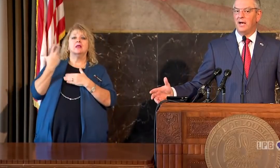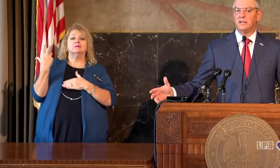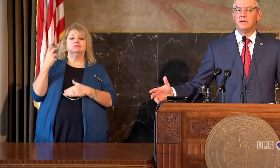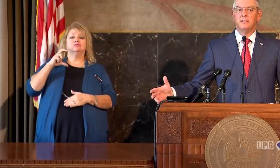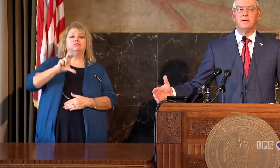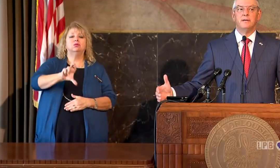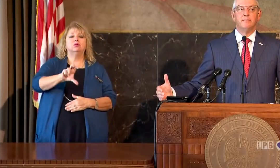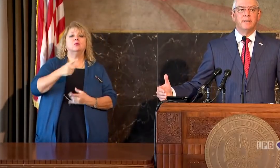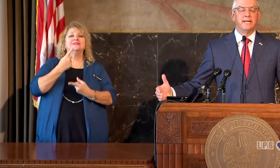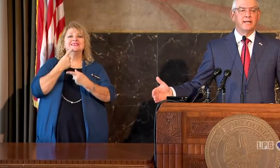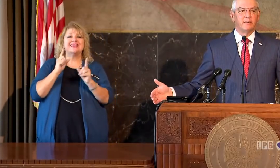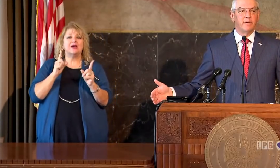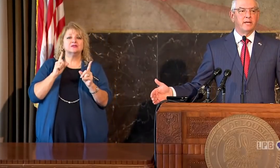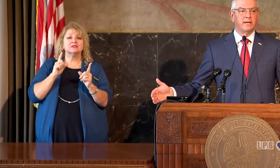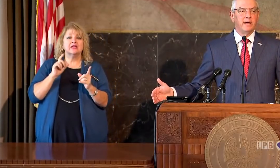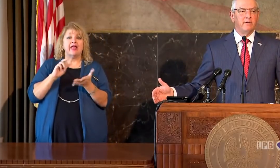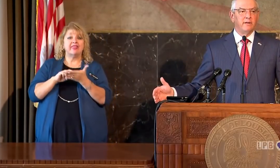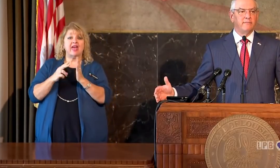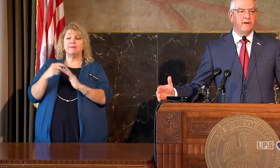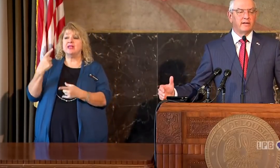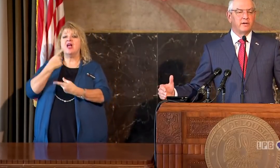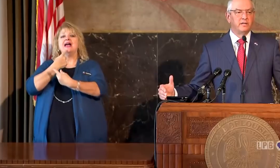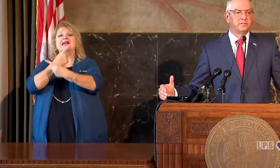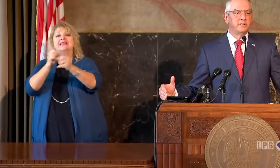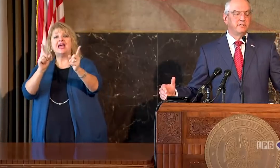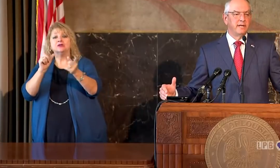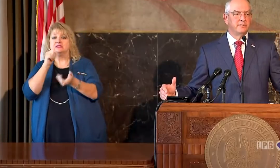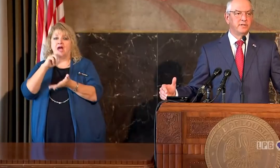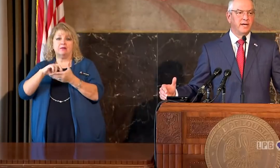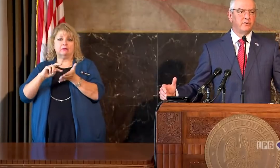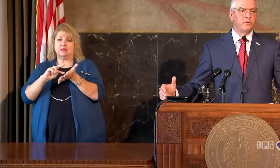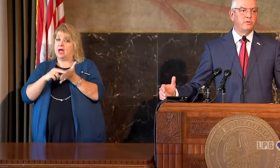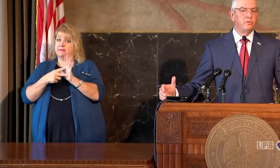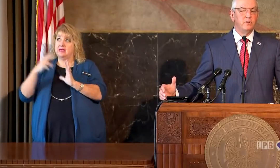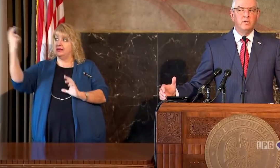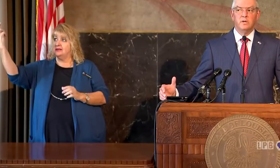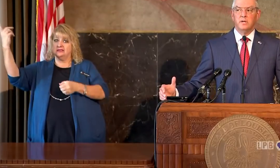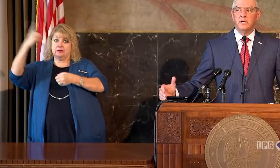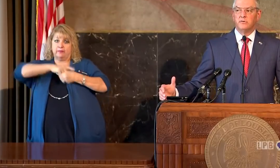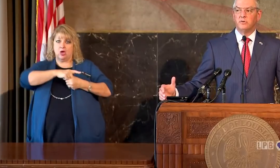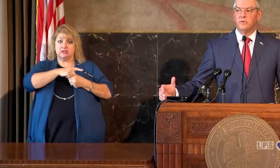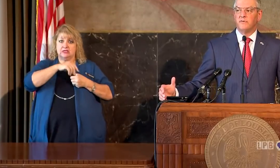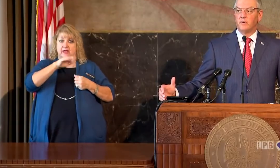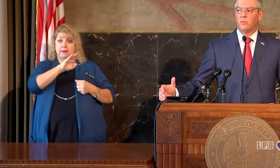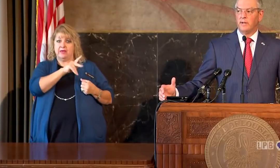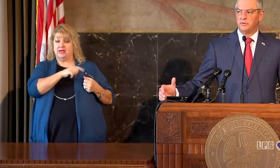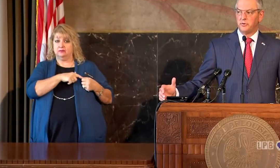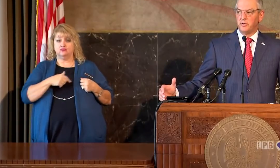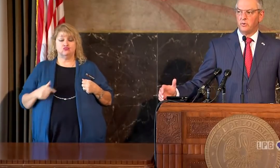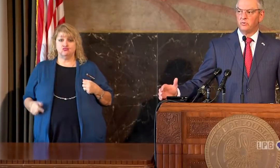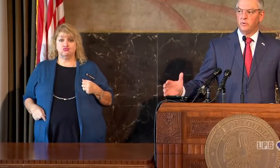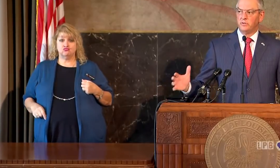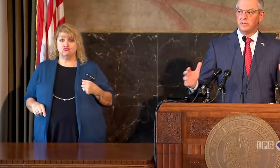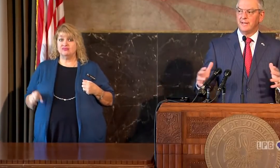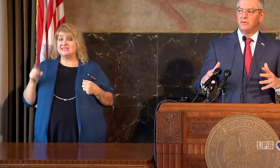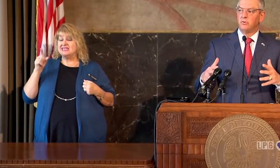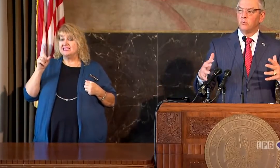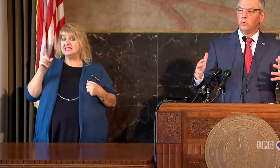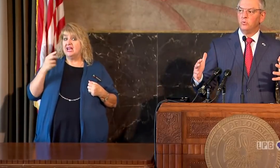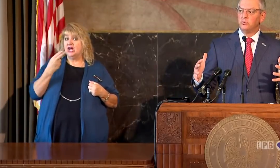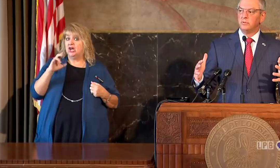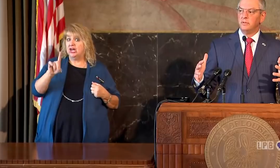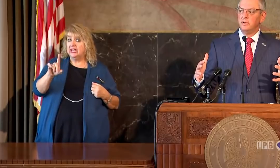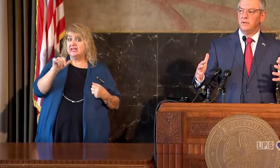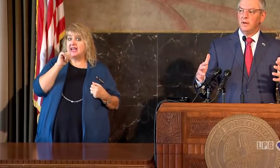is not money in our bank account. And in fact, HUD still has yet to issue the Federal Register notice, which contains